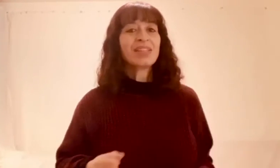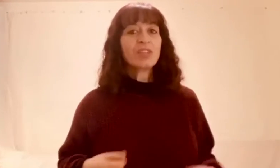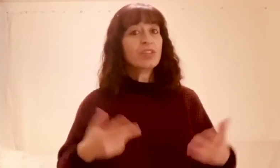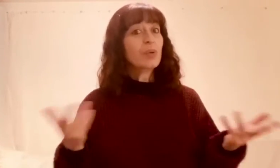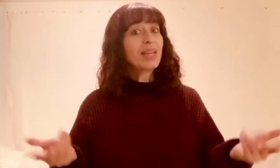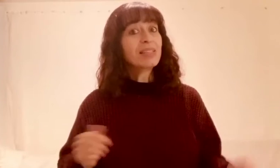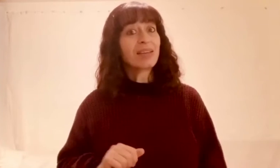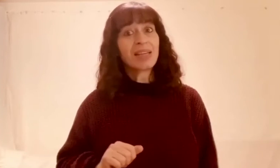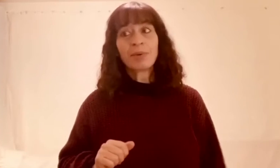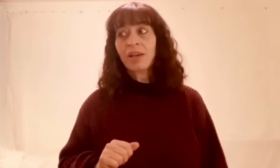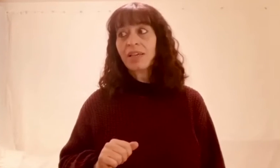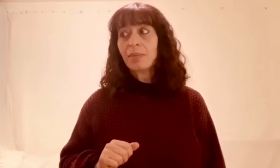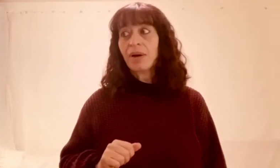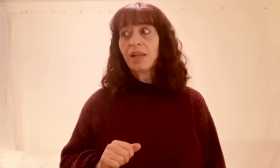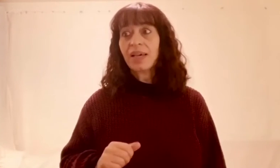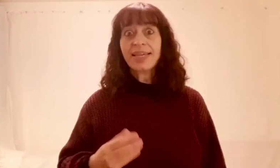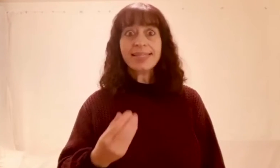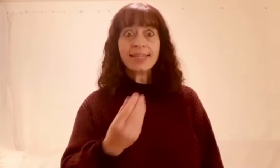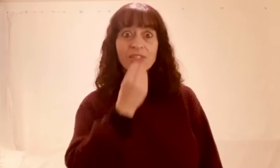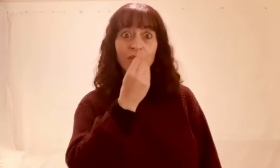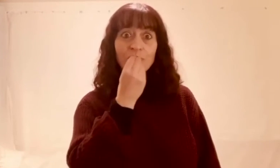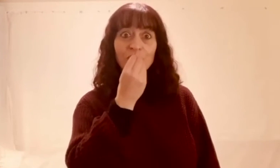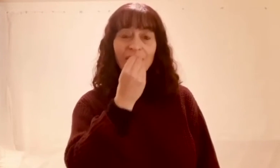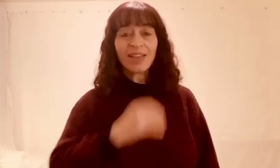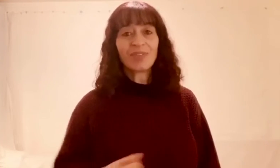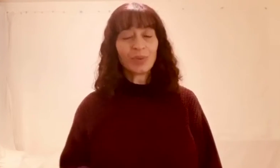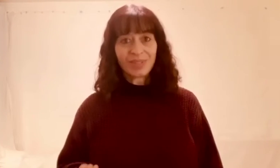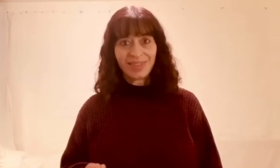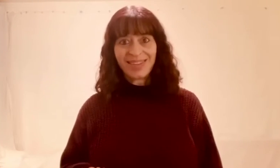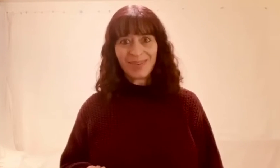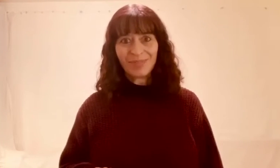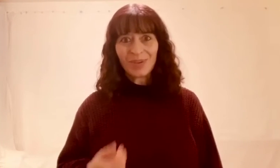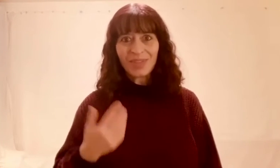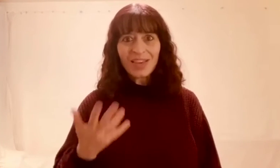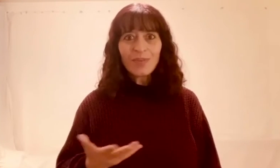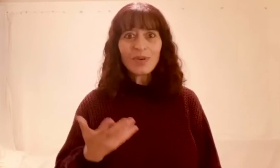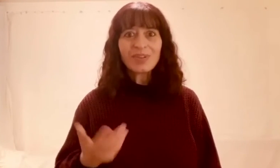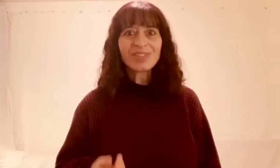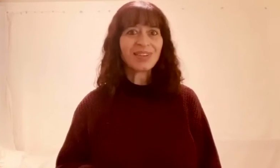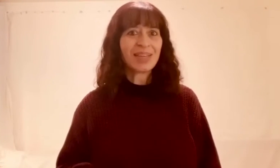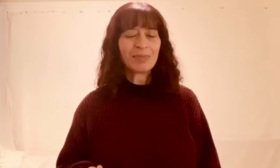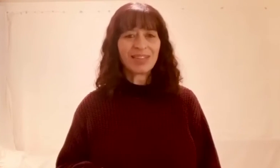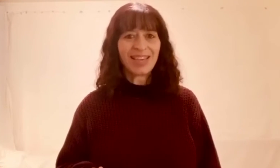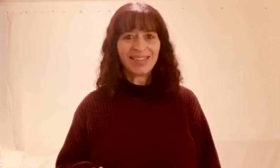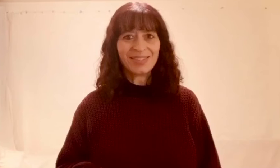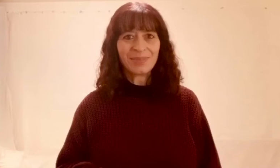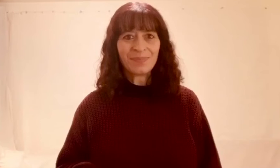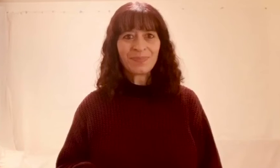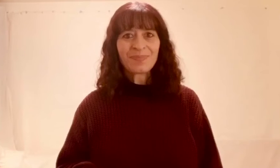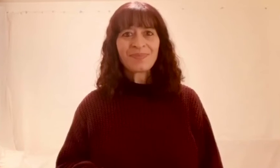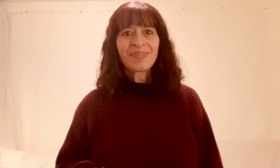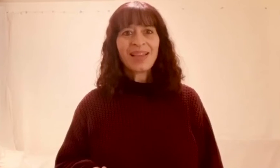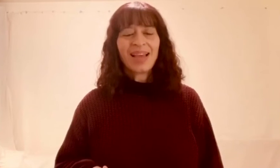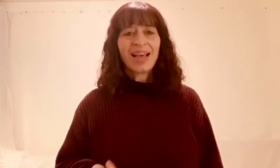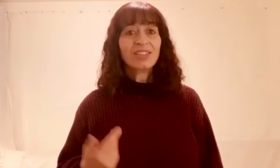you can do any sign name you like. You might like eating, so you could do that for your sign name. So think of your own sign name at the end and join